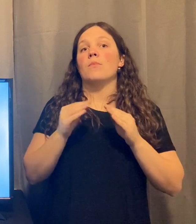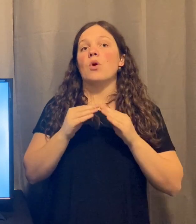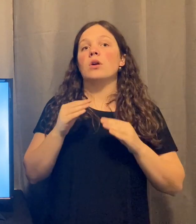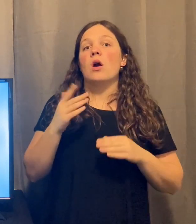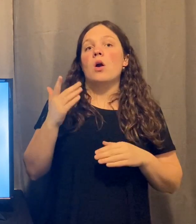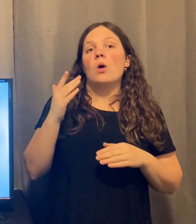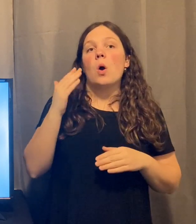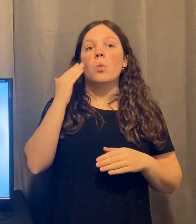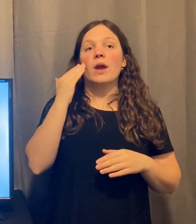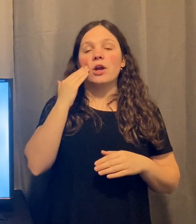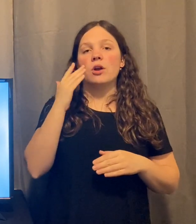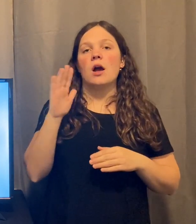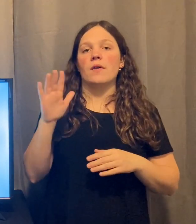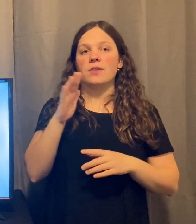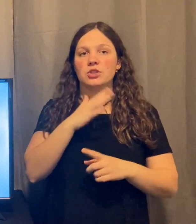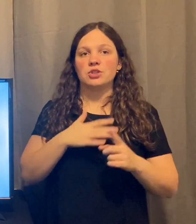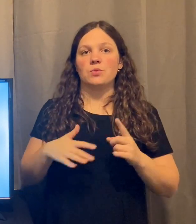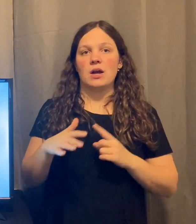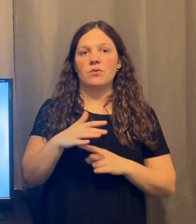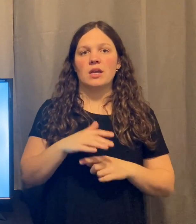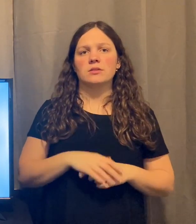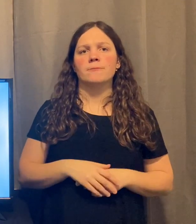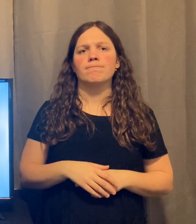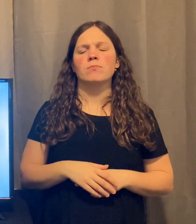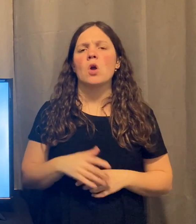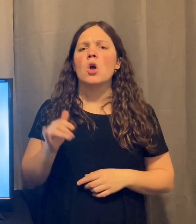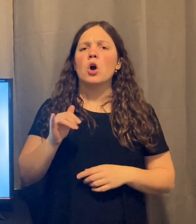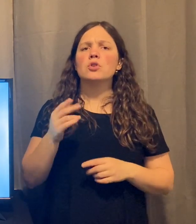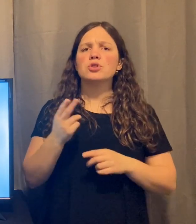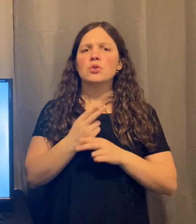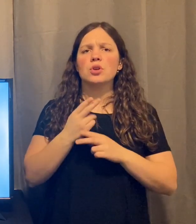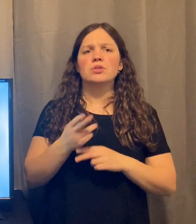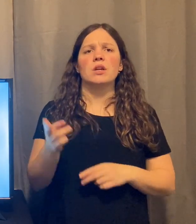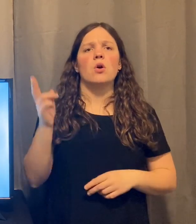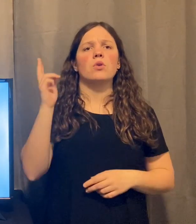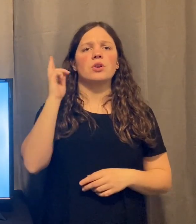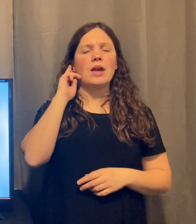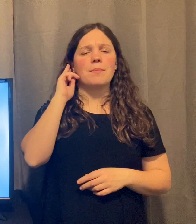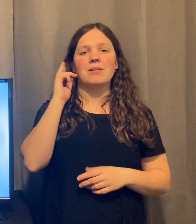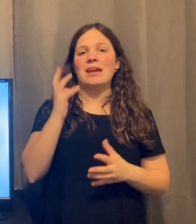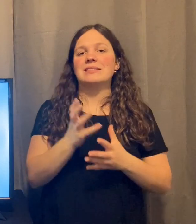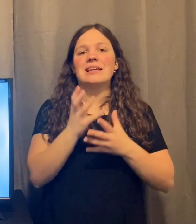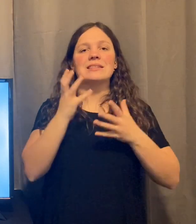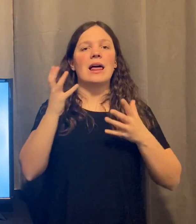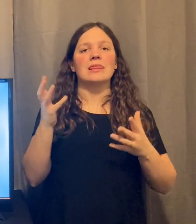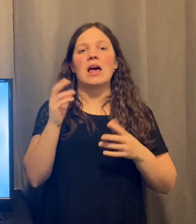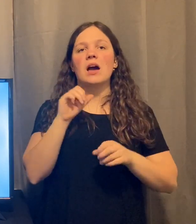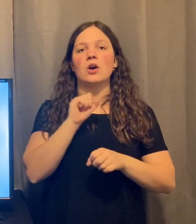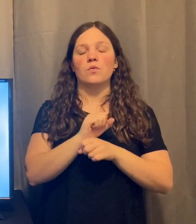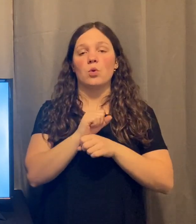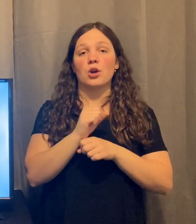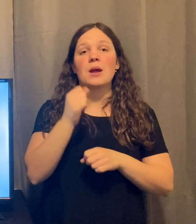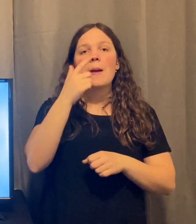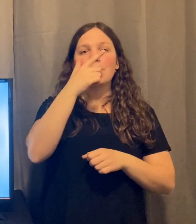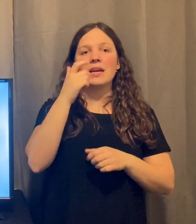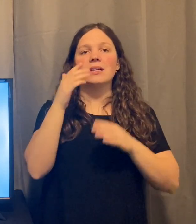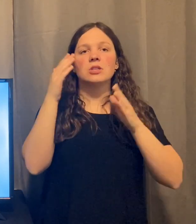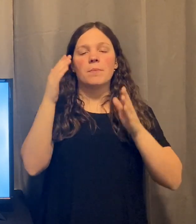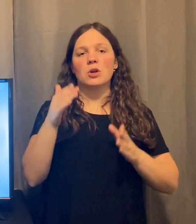more aware of their surroundings. Also, using cochlear implant is a lot of work because a